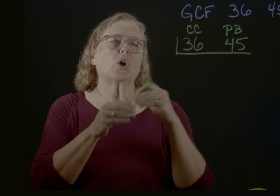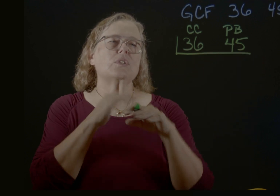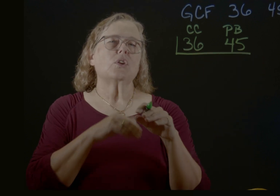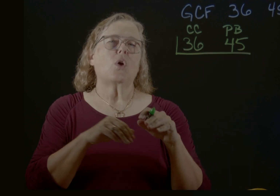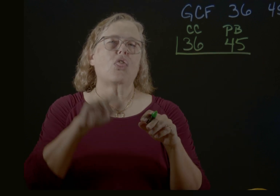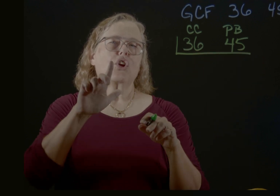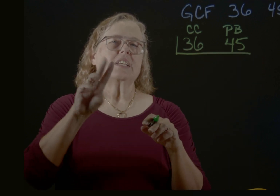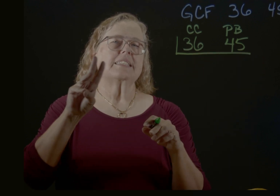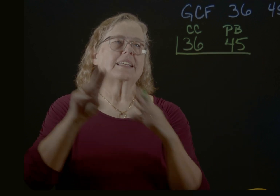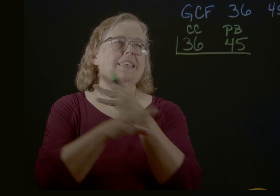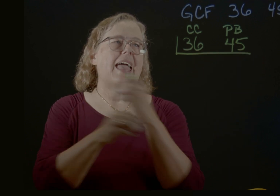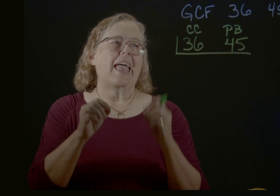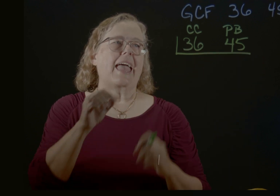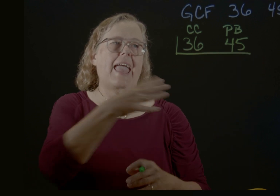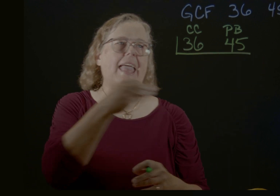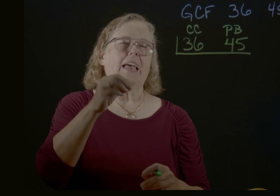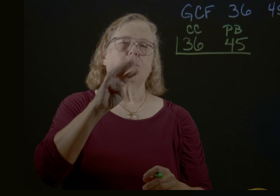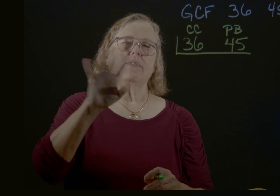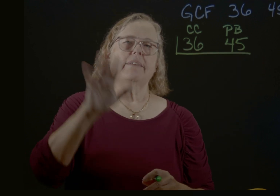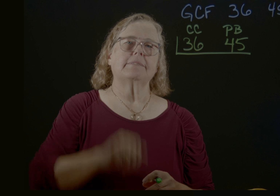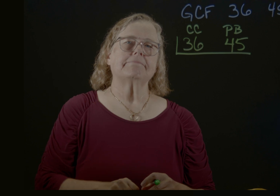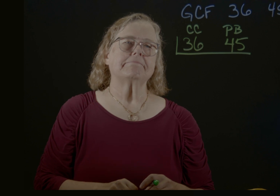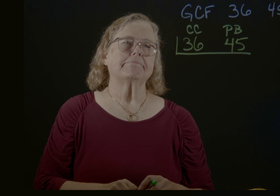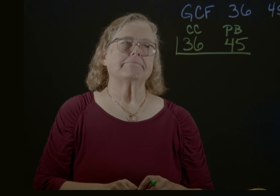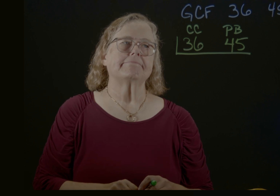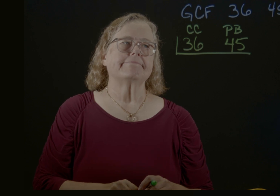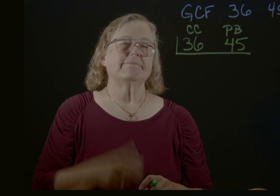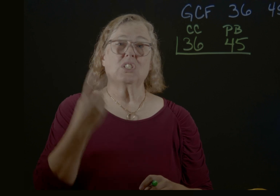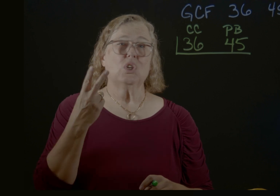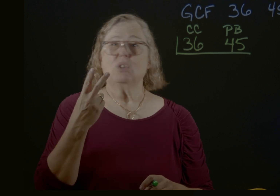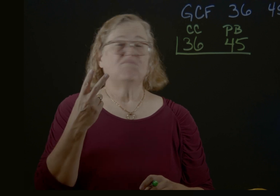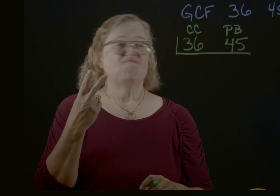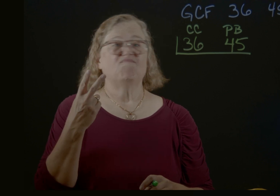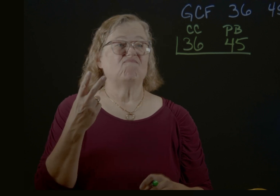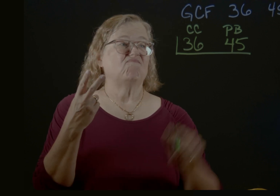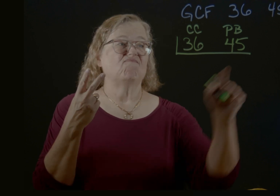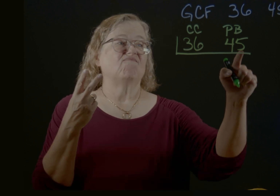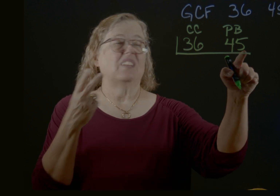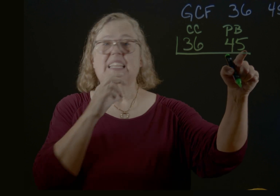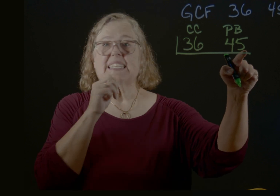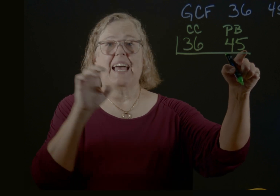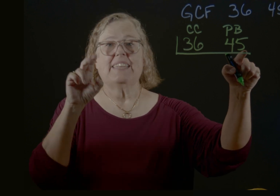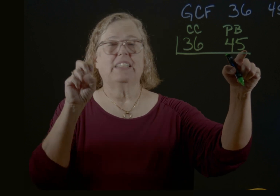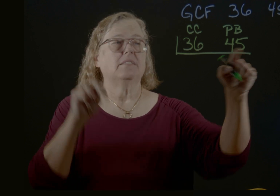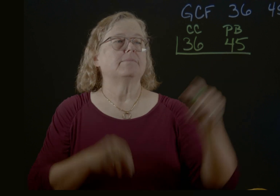What number goes into 36 and 45? Does 2? Nope, it's not even. Does